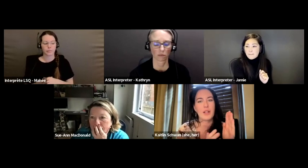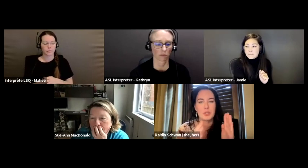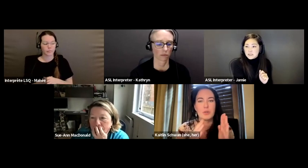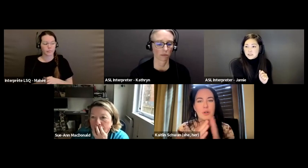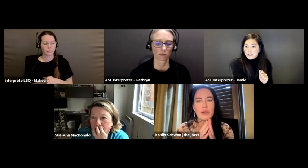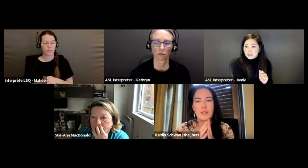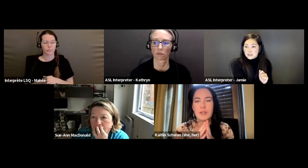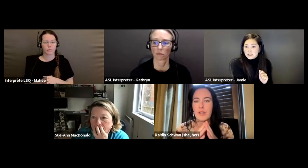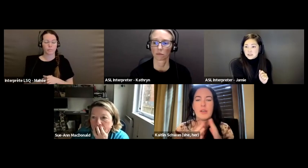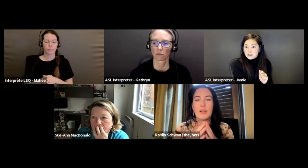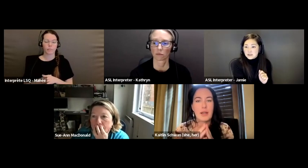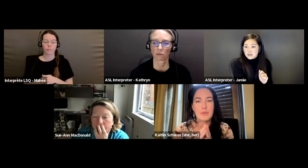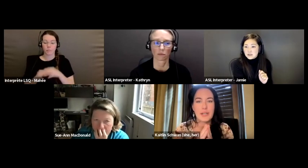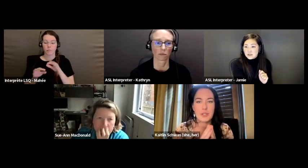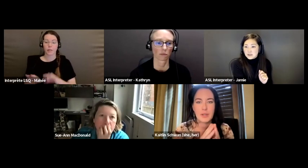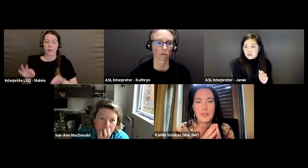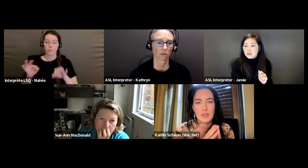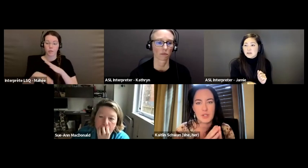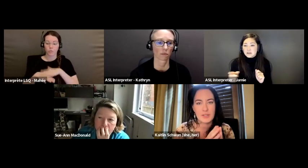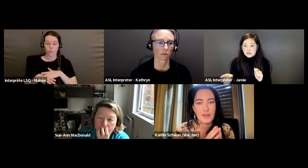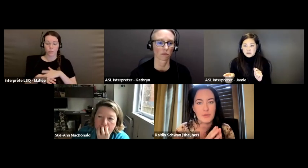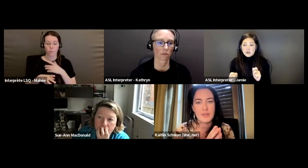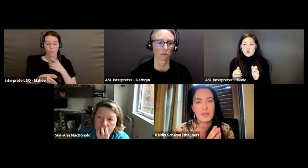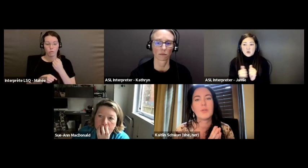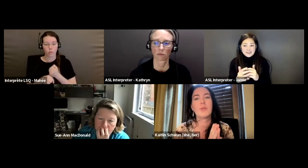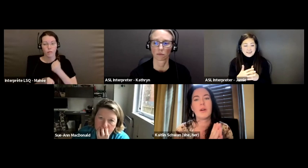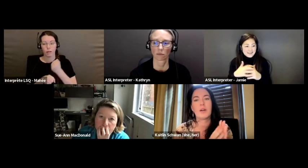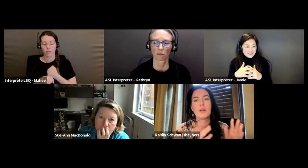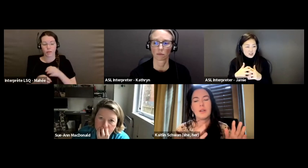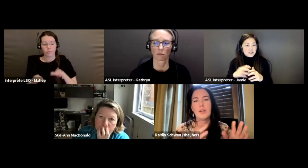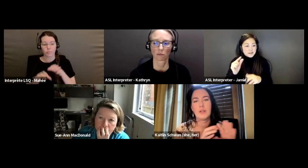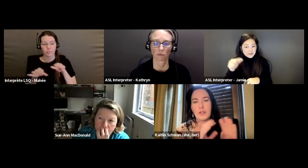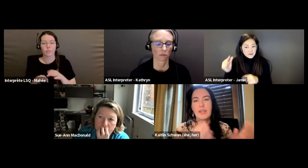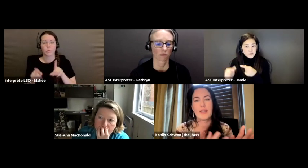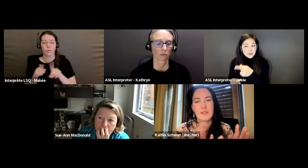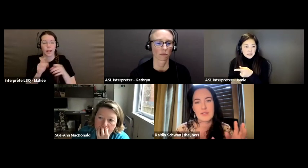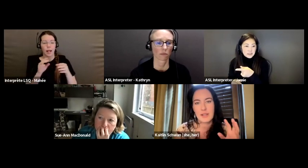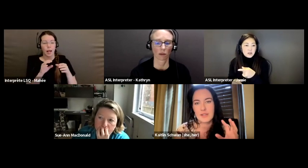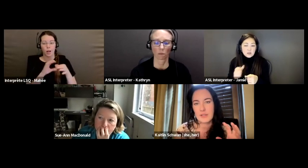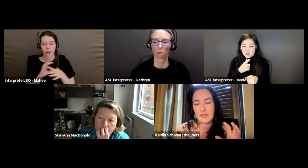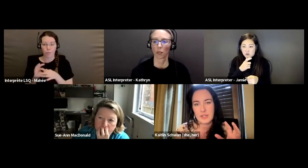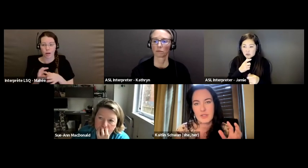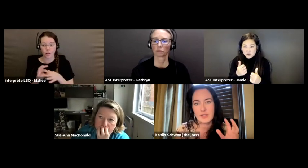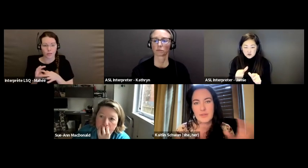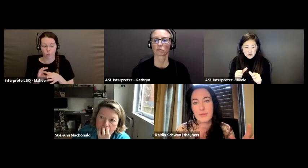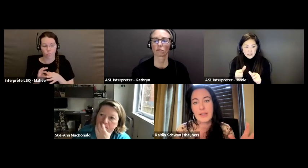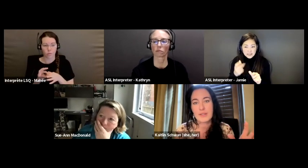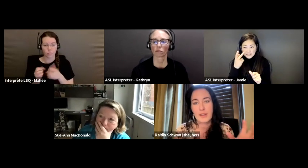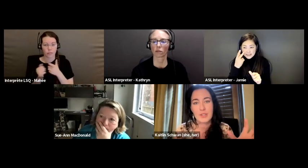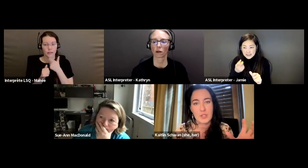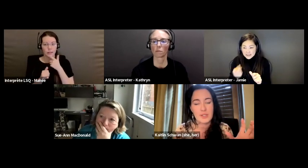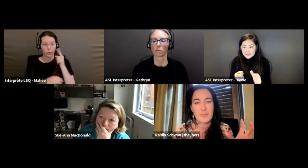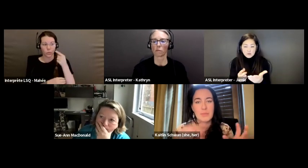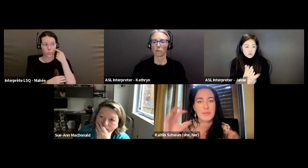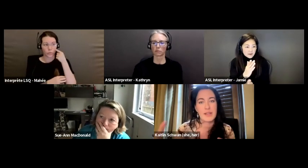parallel to or in collaboration with Indigenous governments who are looking at the distinct intersections of rights